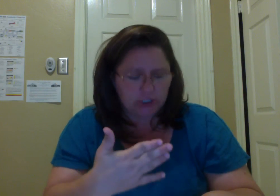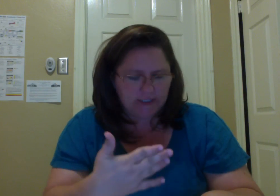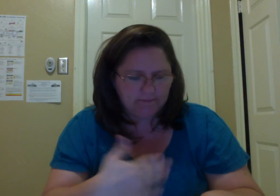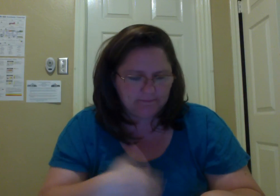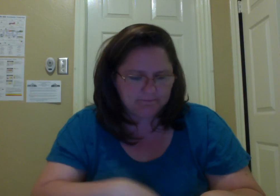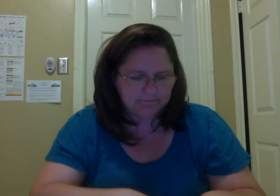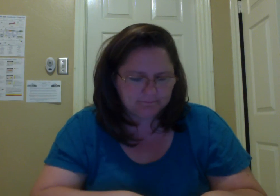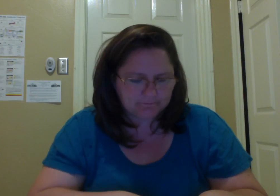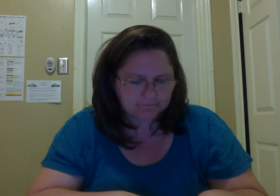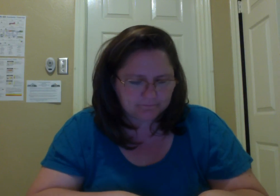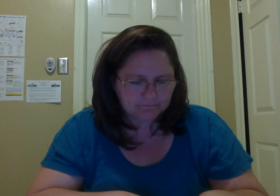good.